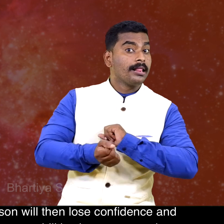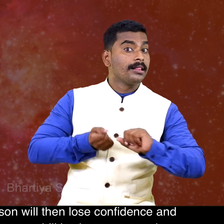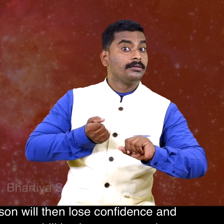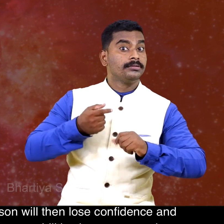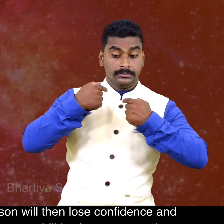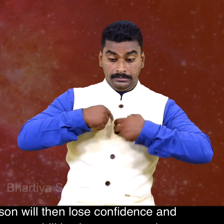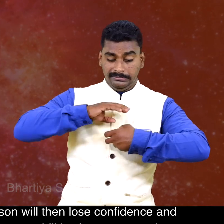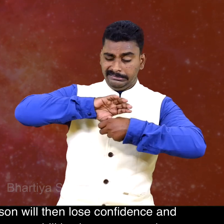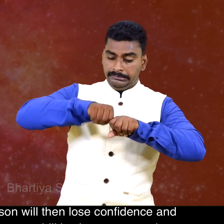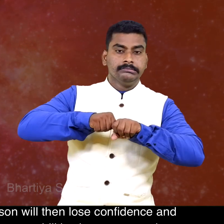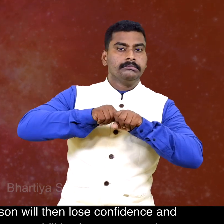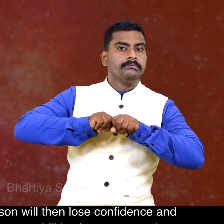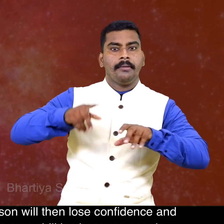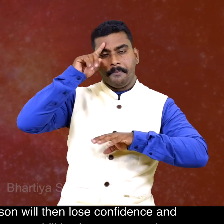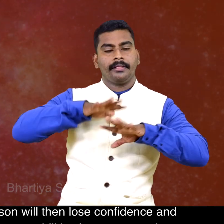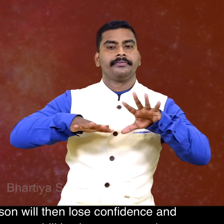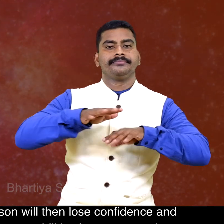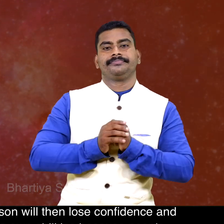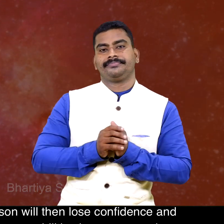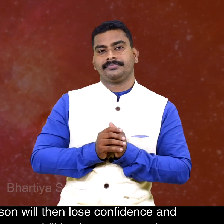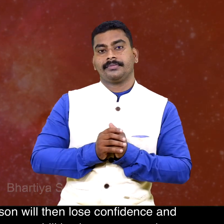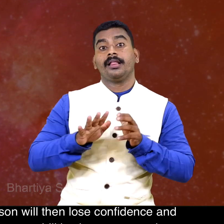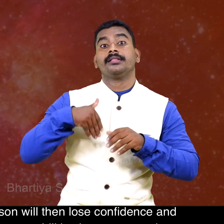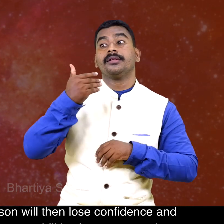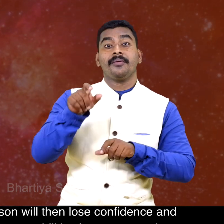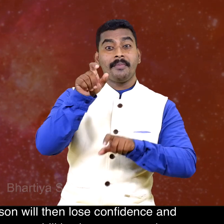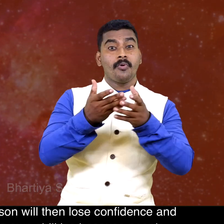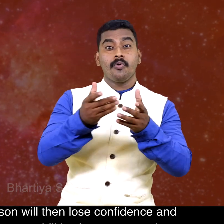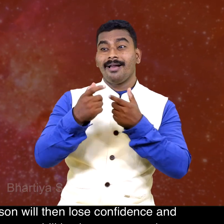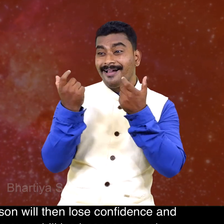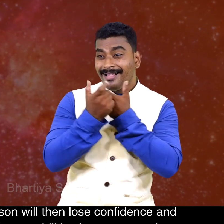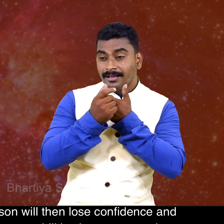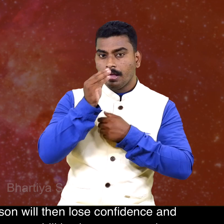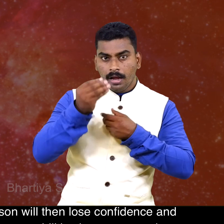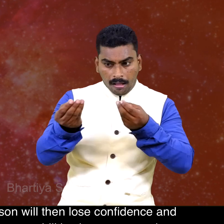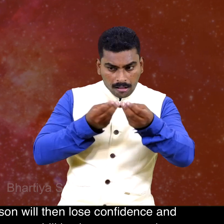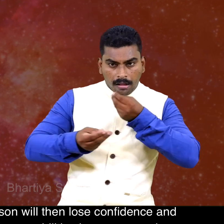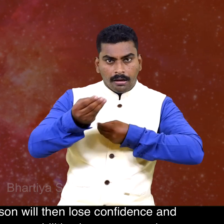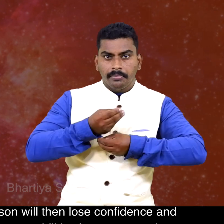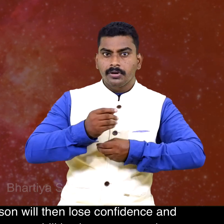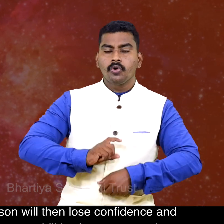Such a person will then lose confidence and faith in his own